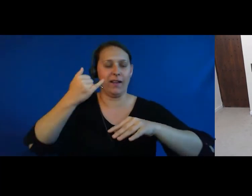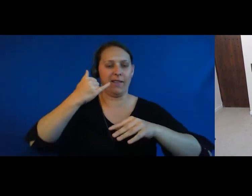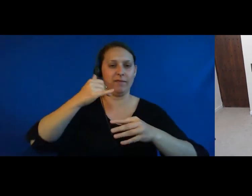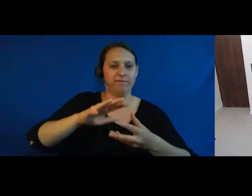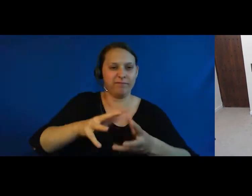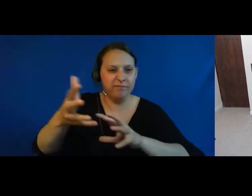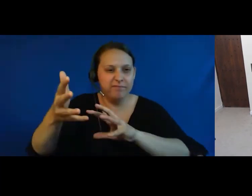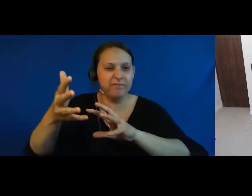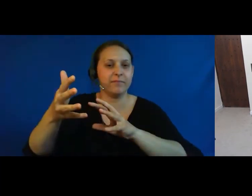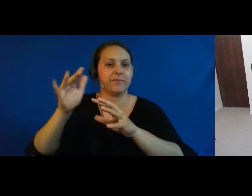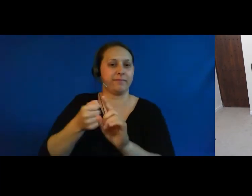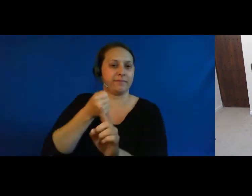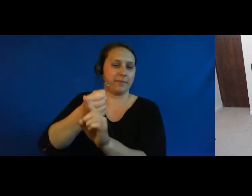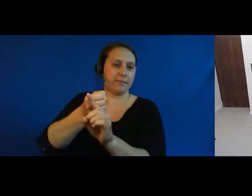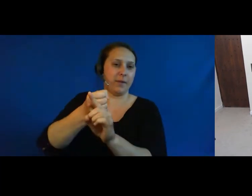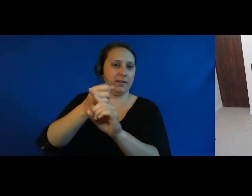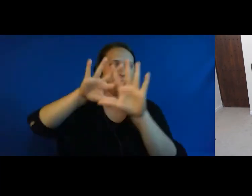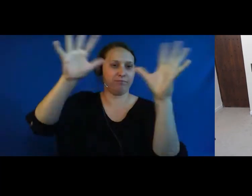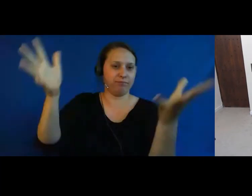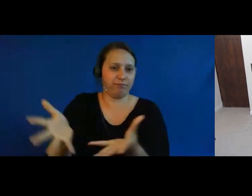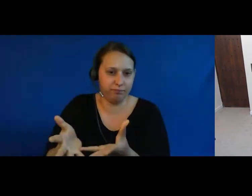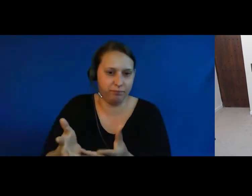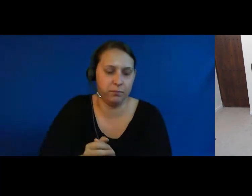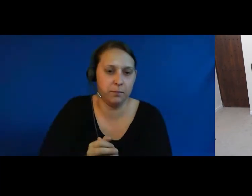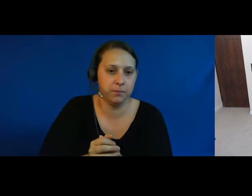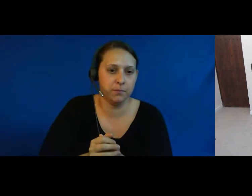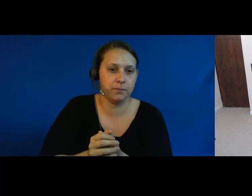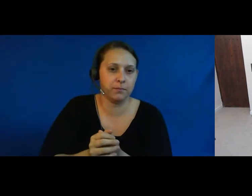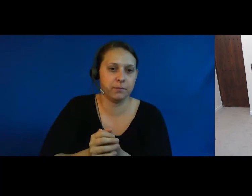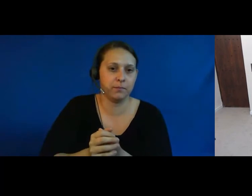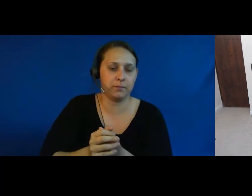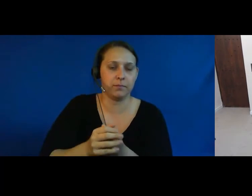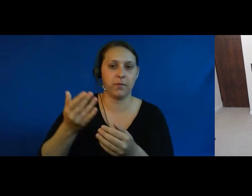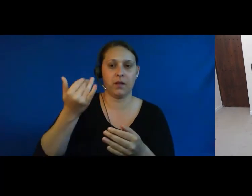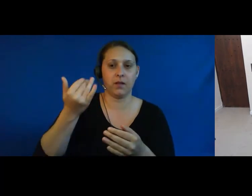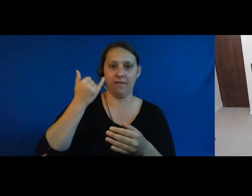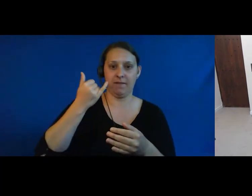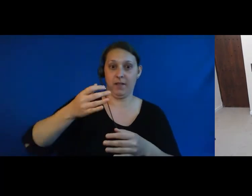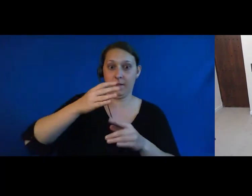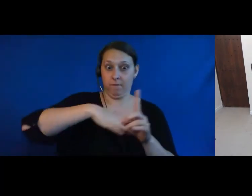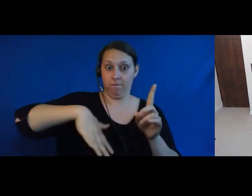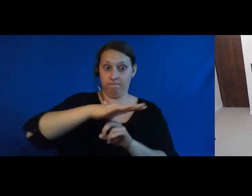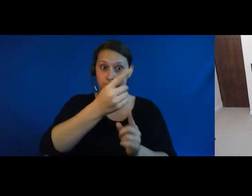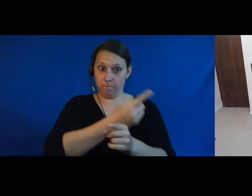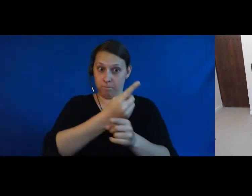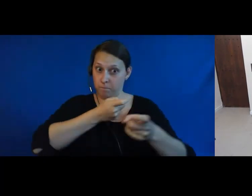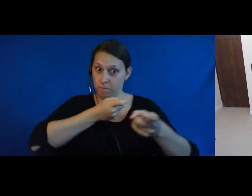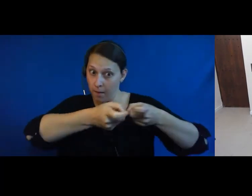agriculture, perhaps, but can be beneficial within the wider environment if they're managed.